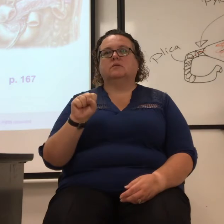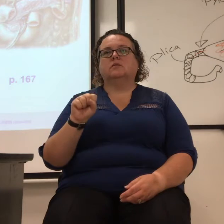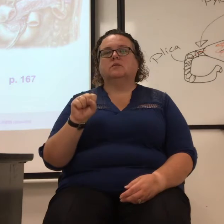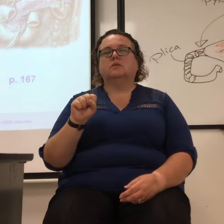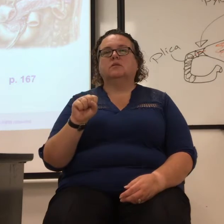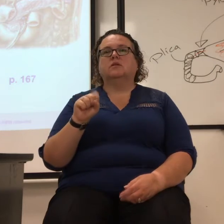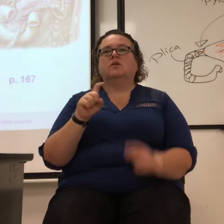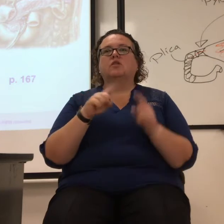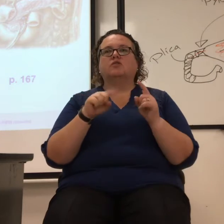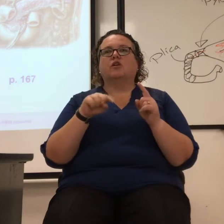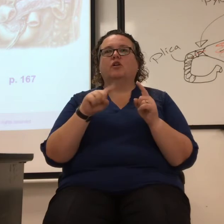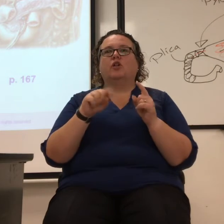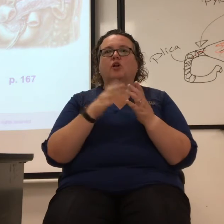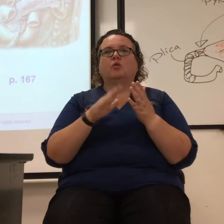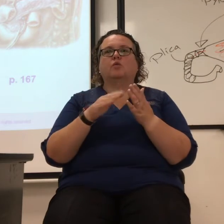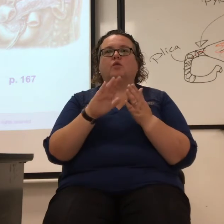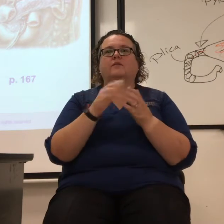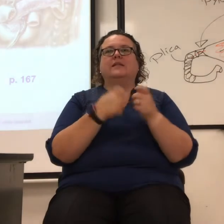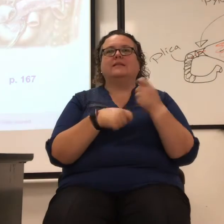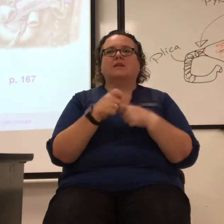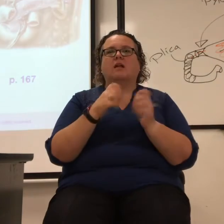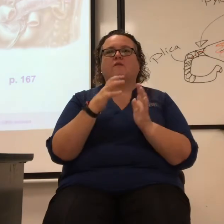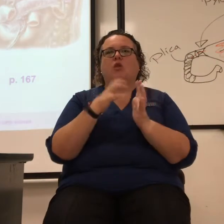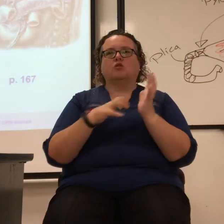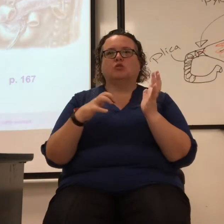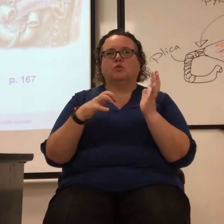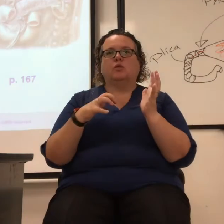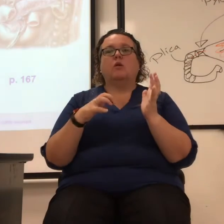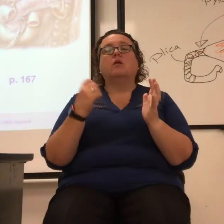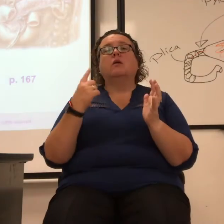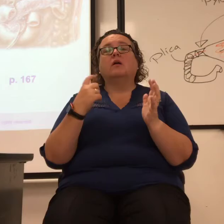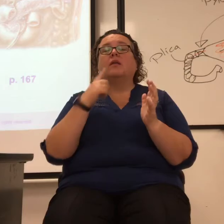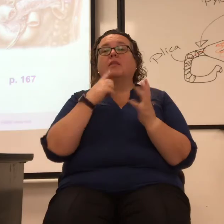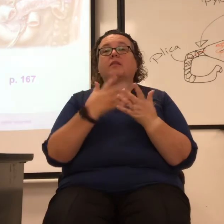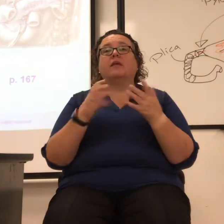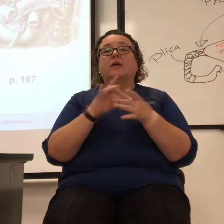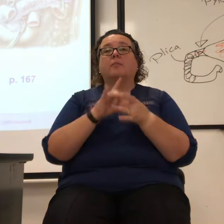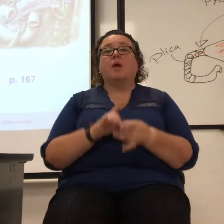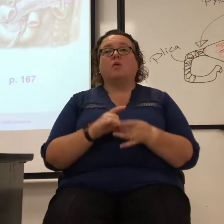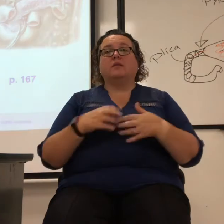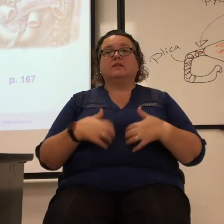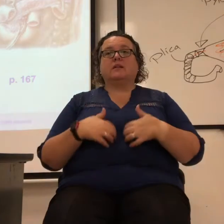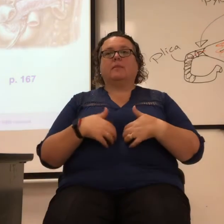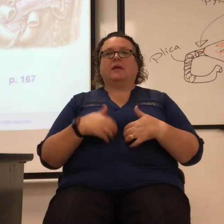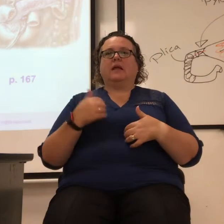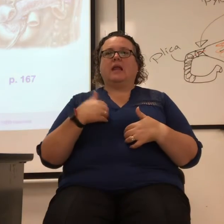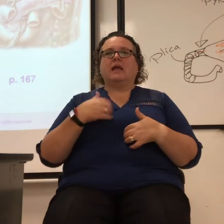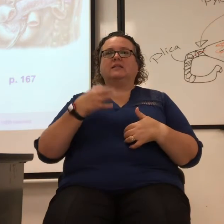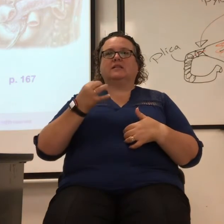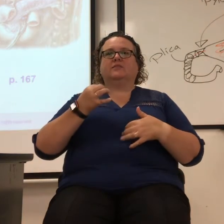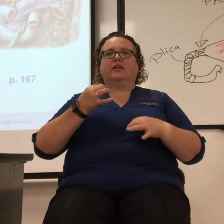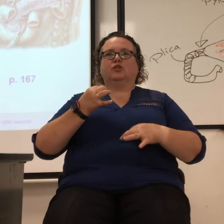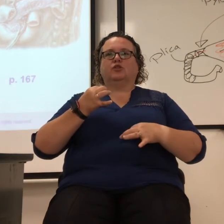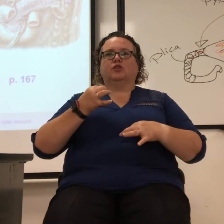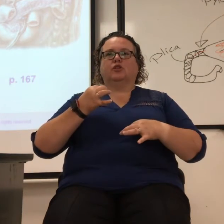Circular grooves instead of longitudinal grooves. The thing about the stomach is, it's got a sphincter at both